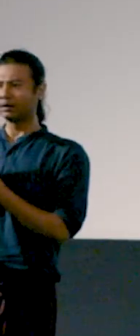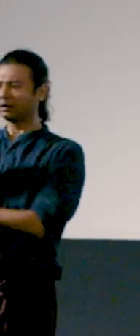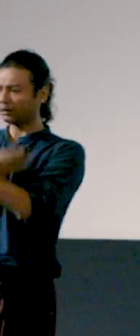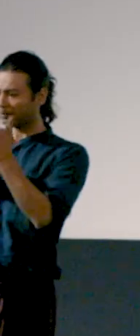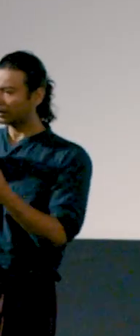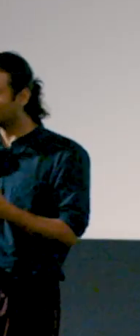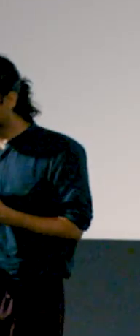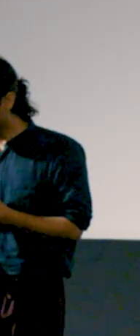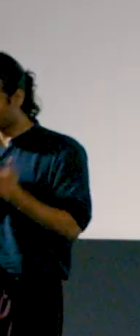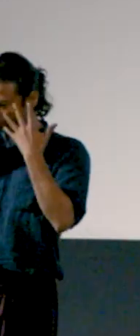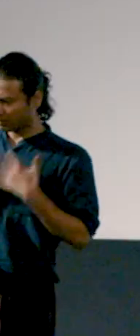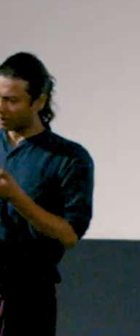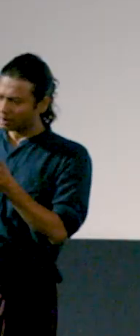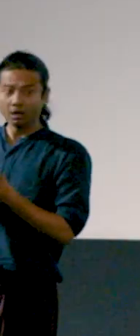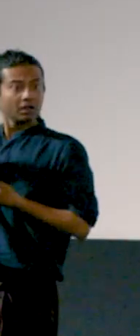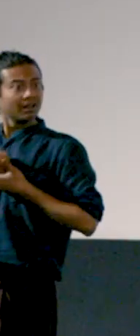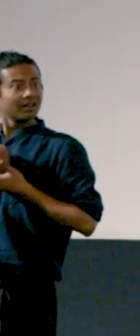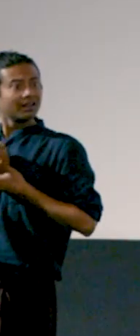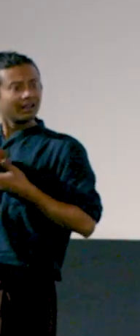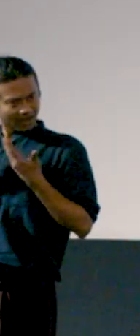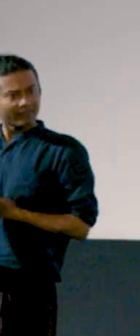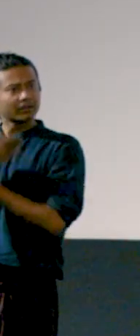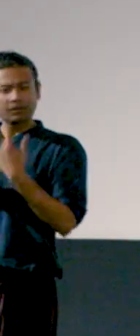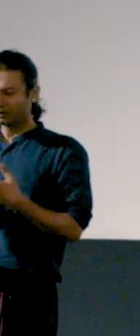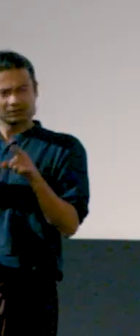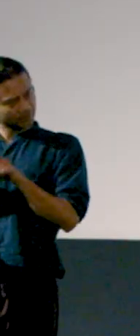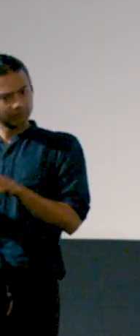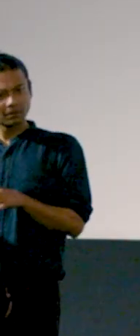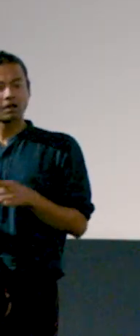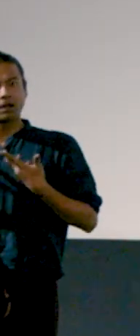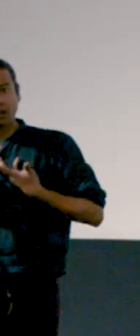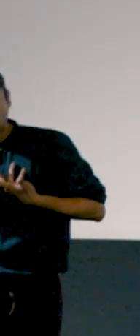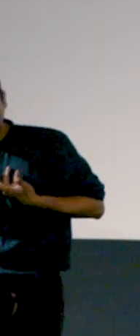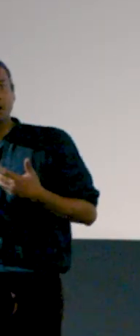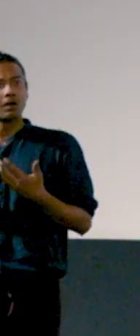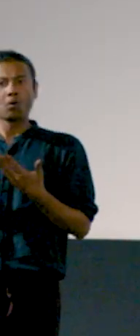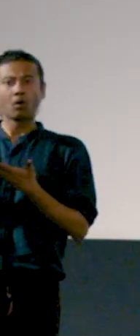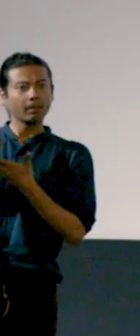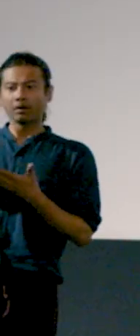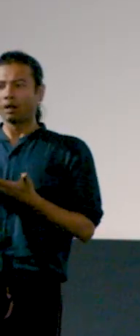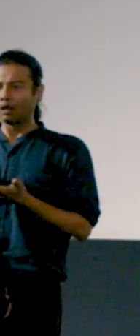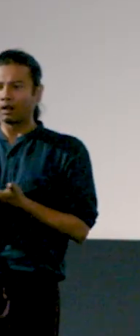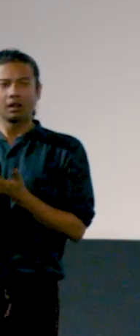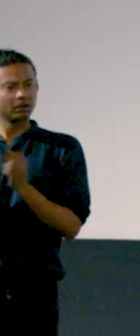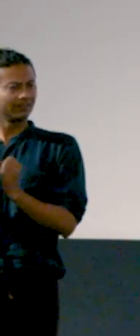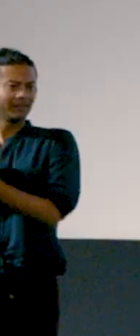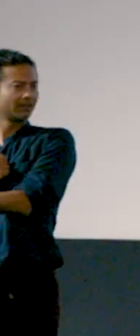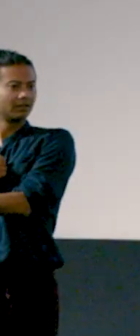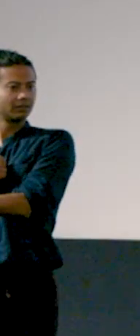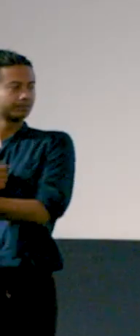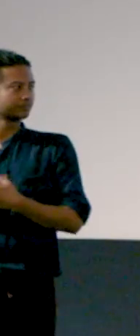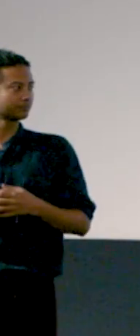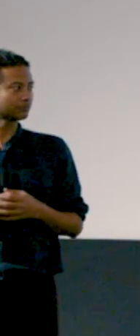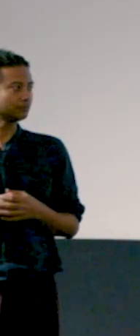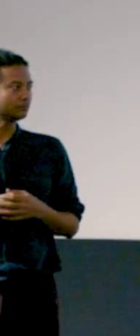the mindset that you have, that you need a system which fixes disability, the medical mindset of people and the medical model